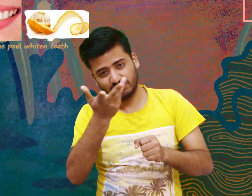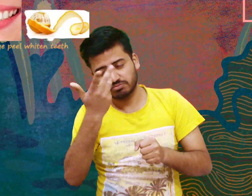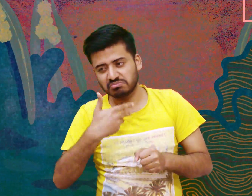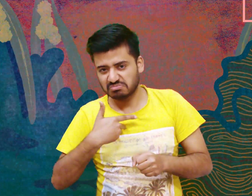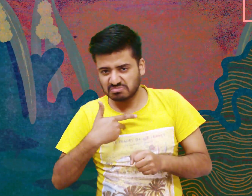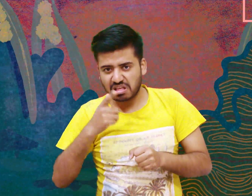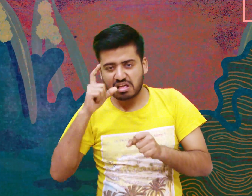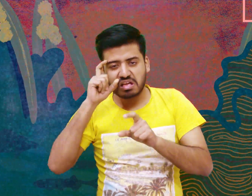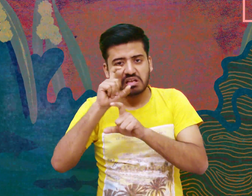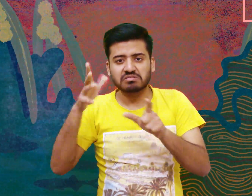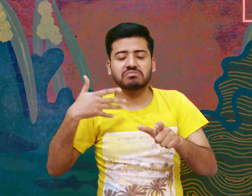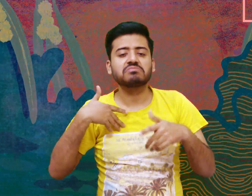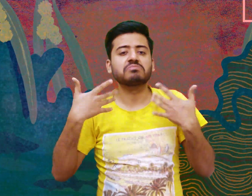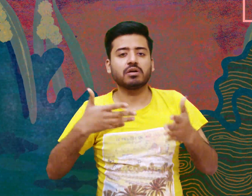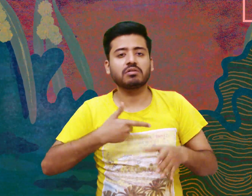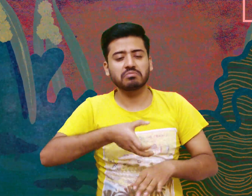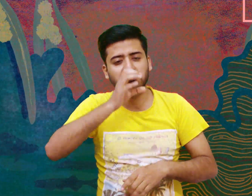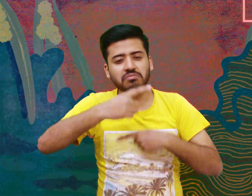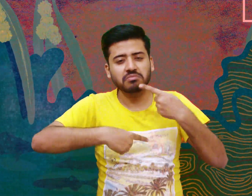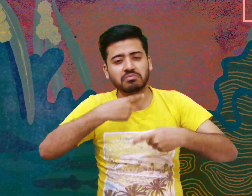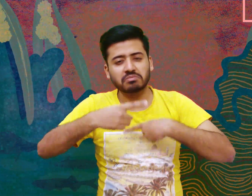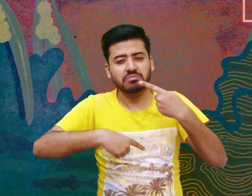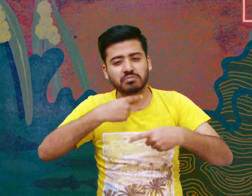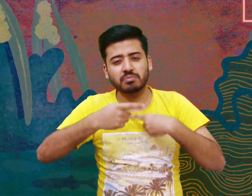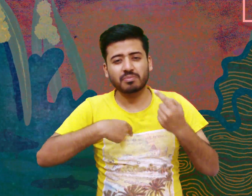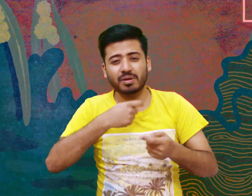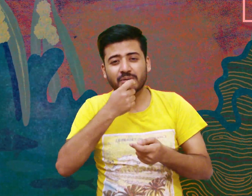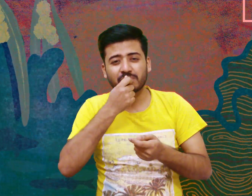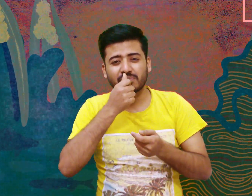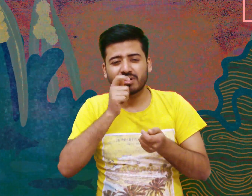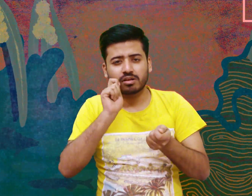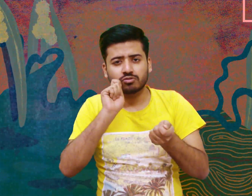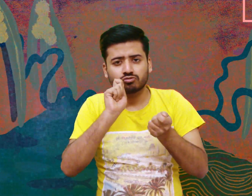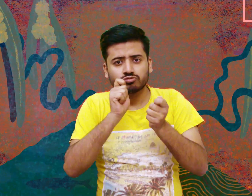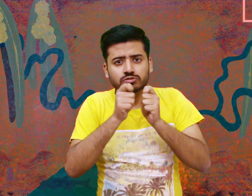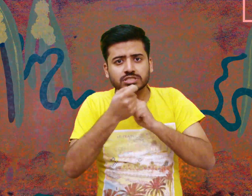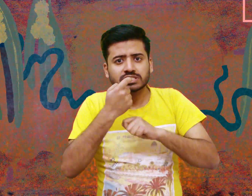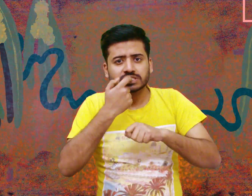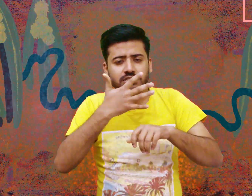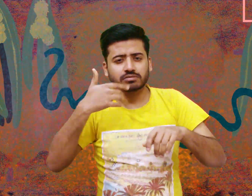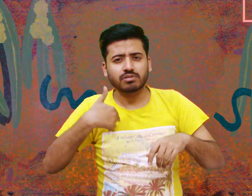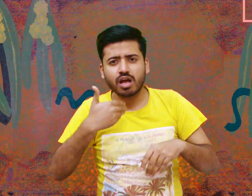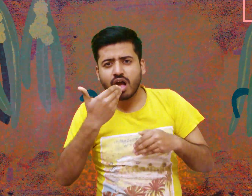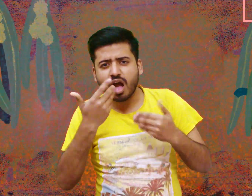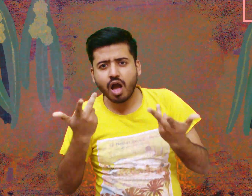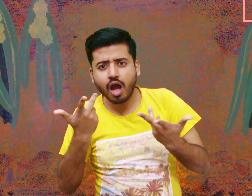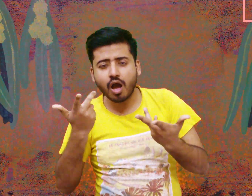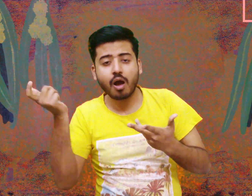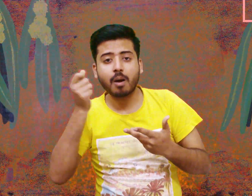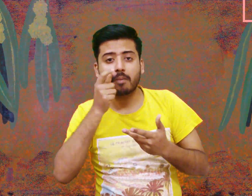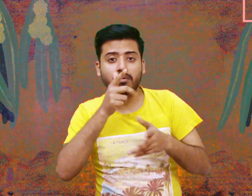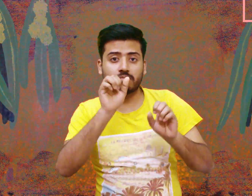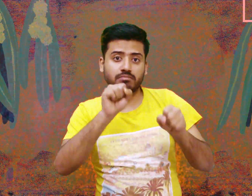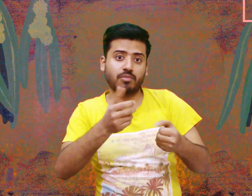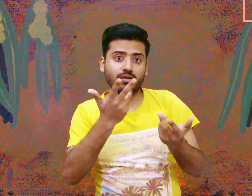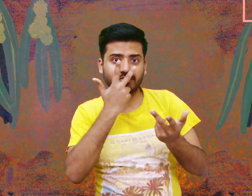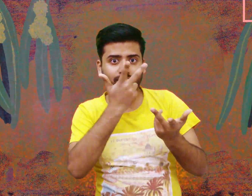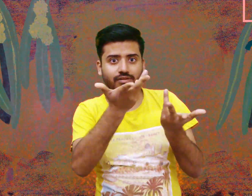day and use mouthwash to get rid of any excess bacteria you missed when brushing. Once upon a time, in a land